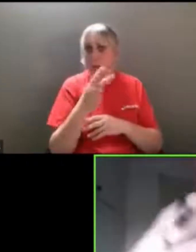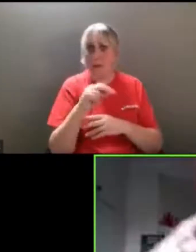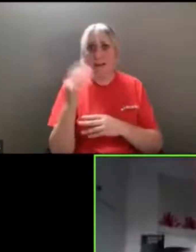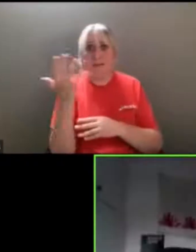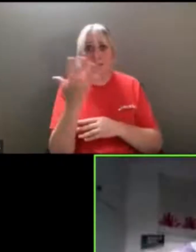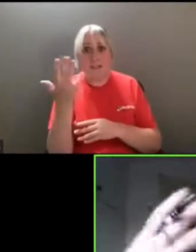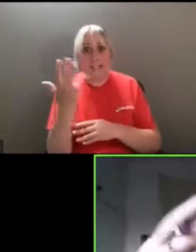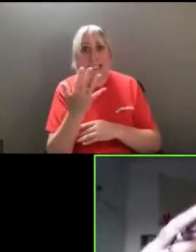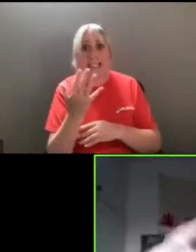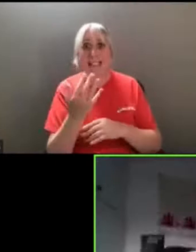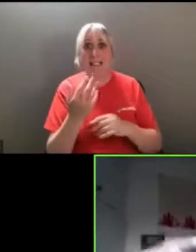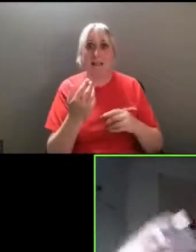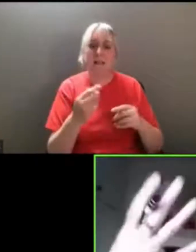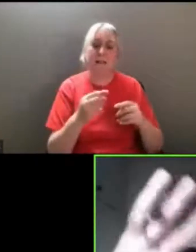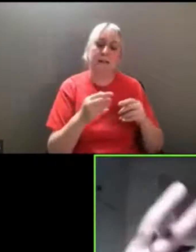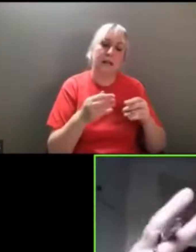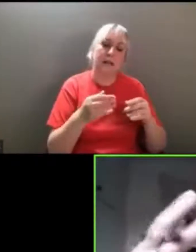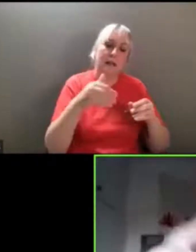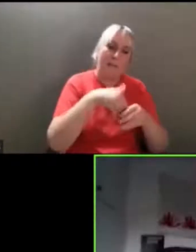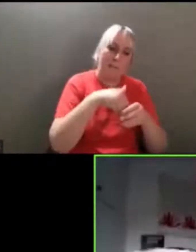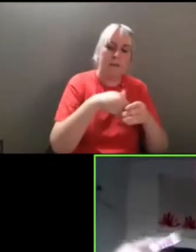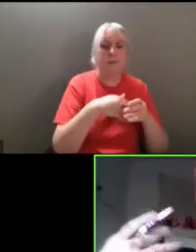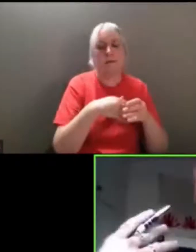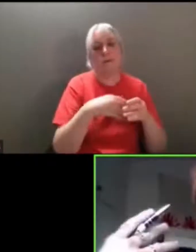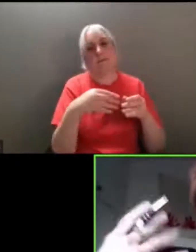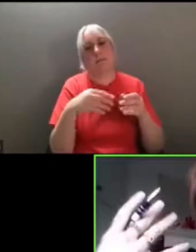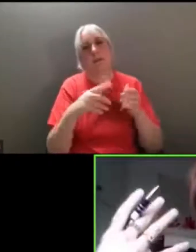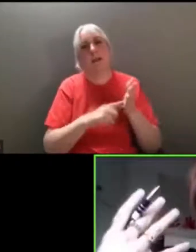DPAC, such as Debbie Jolly, Linda Burnett,